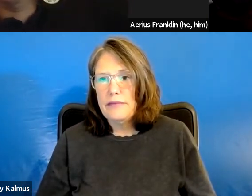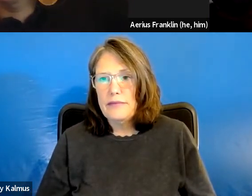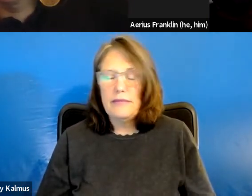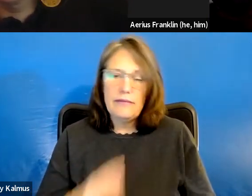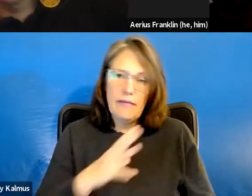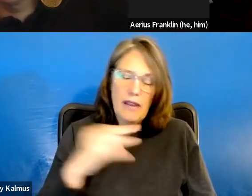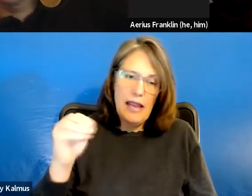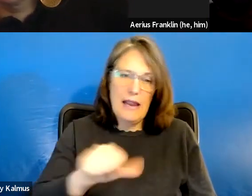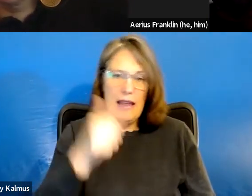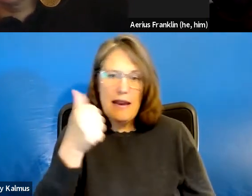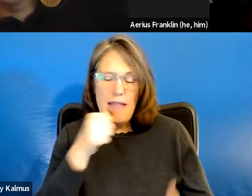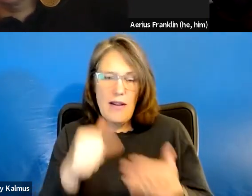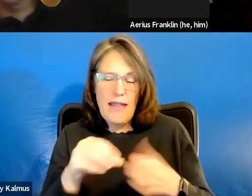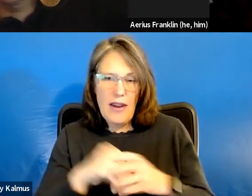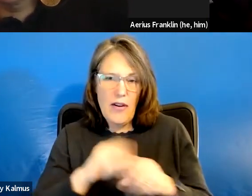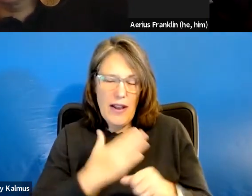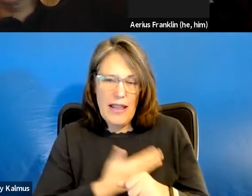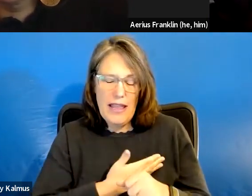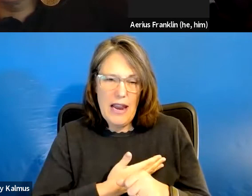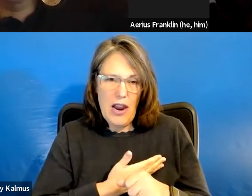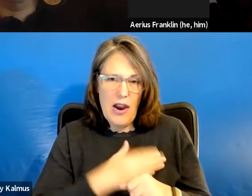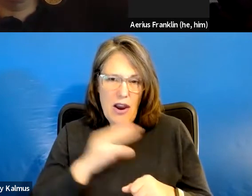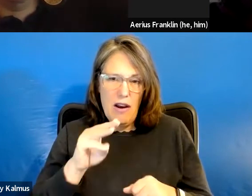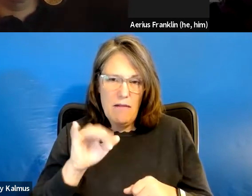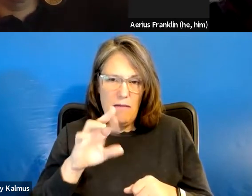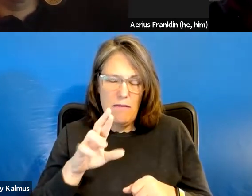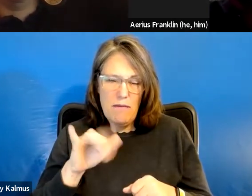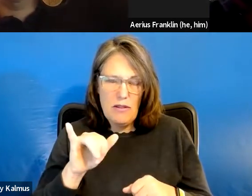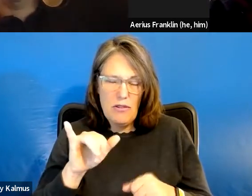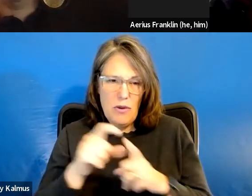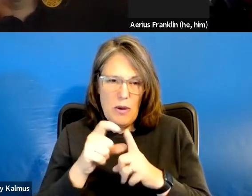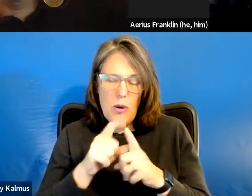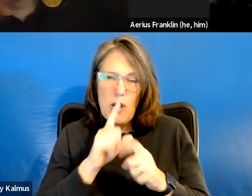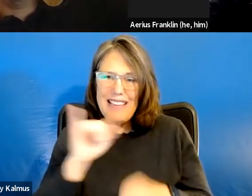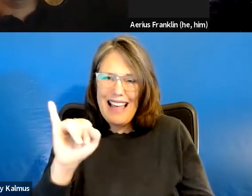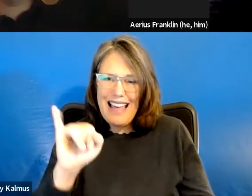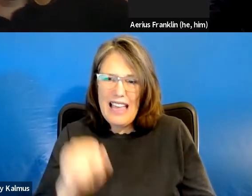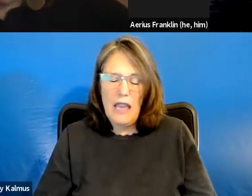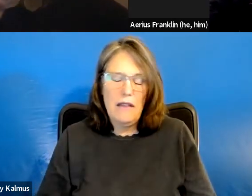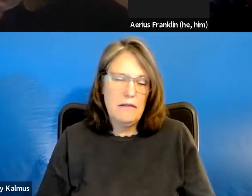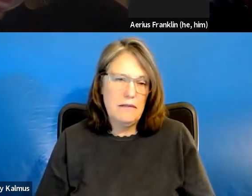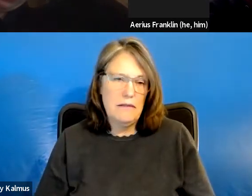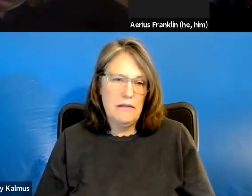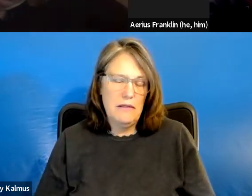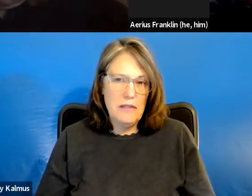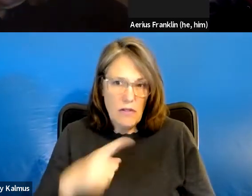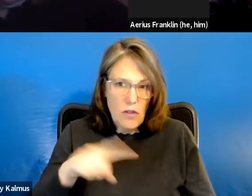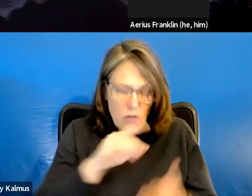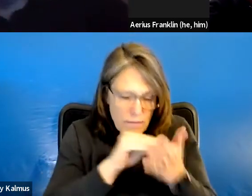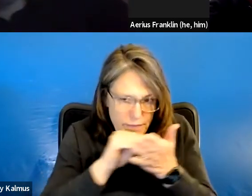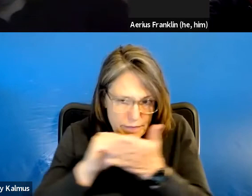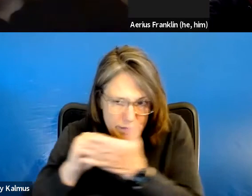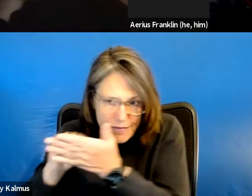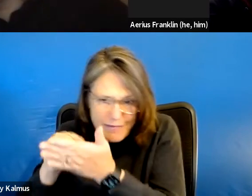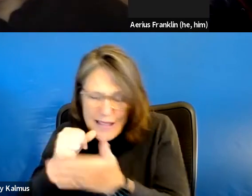And another letter in our mystery word, the letter is I. So for those of you saving the letters, I'm going to try to